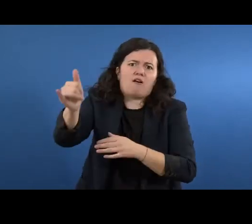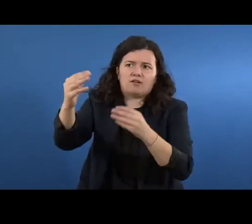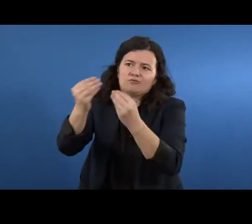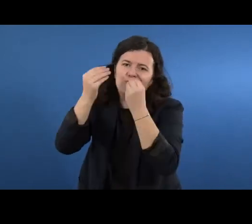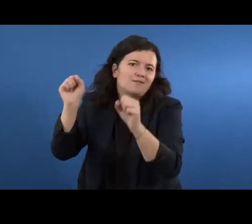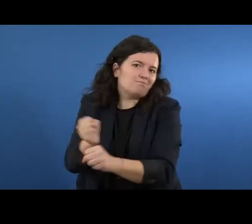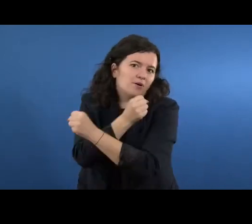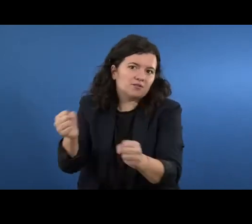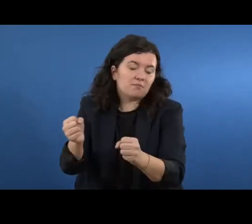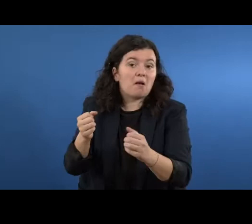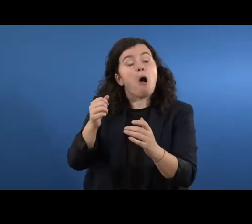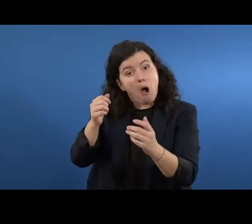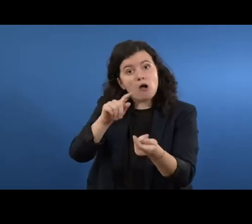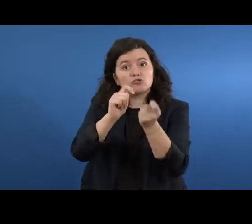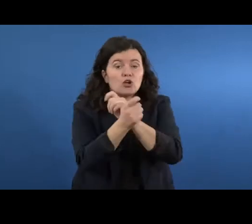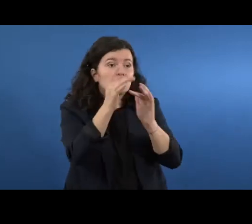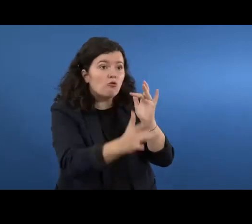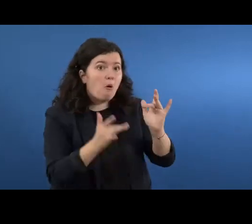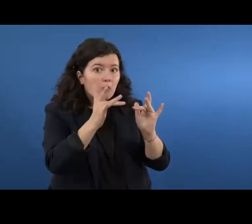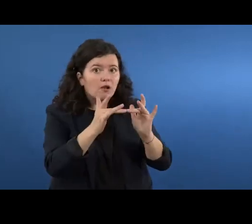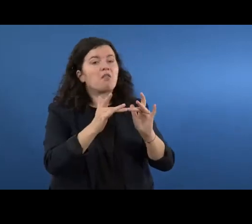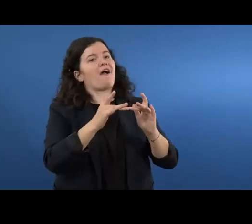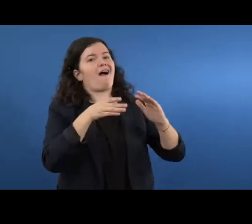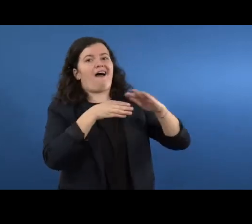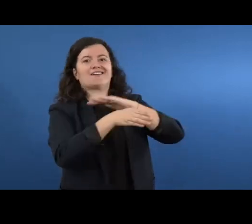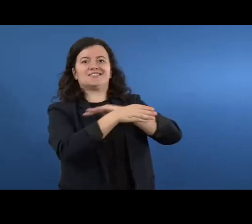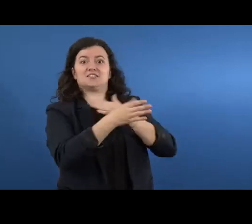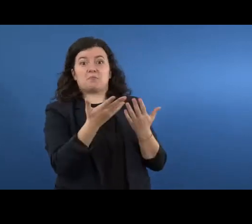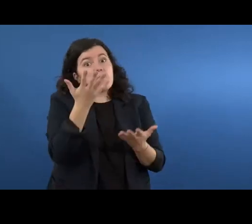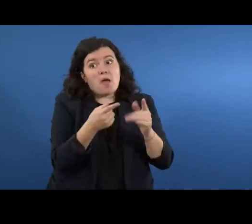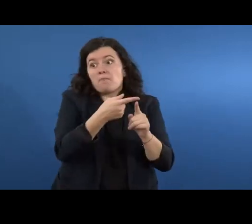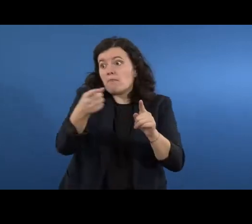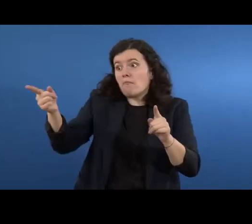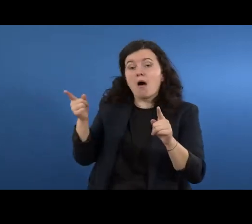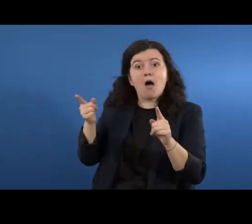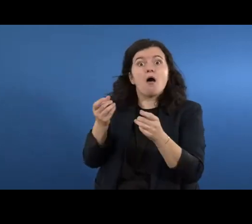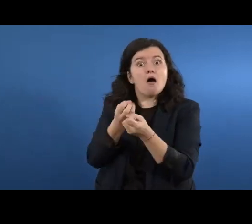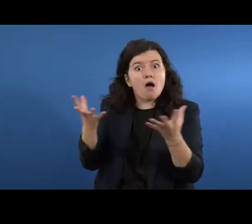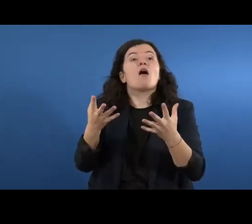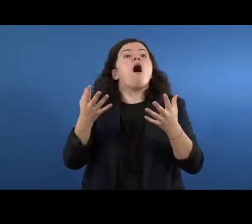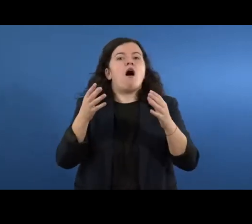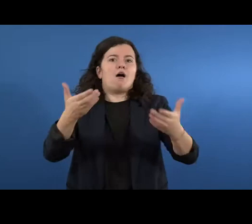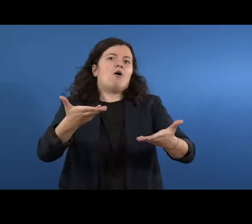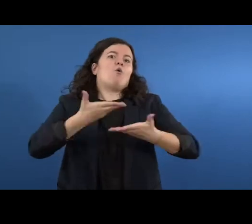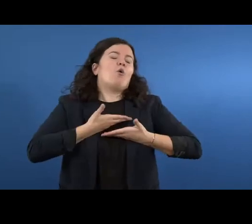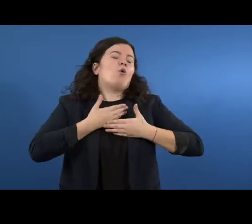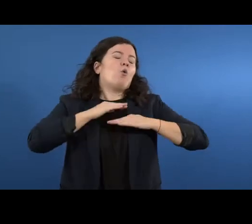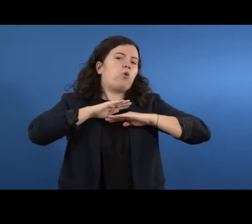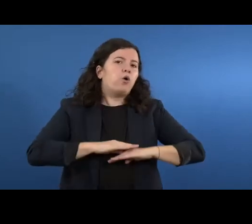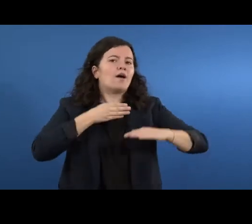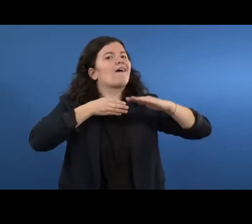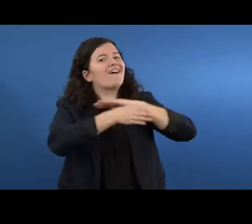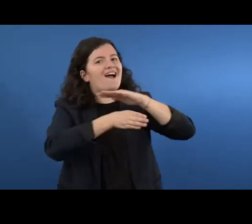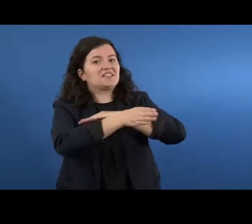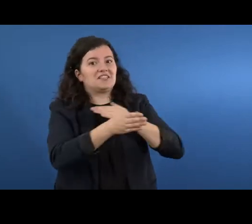the implementation of specialized assistive technologies that can help, you know, improve the learning experience